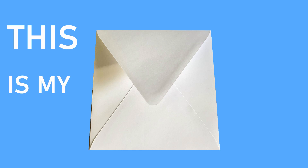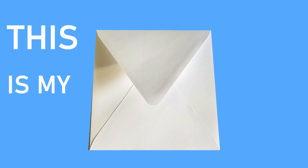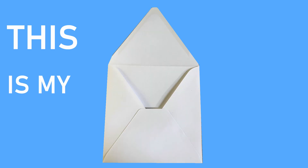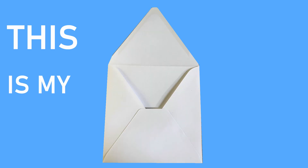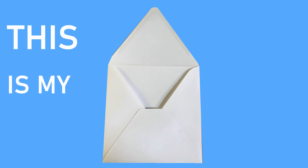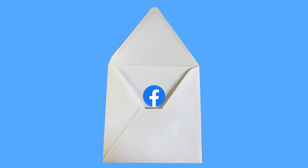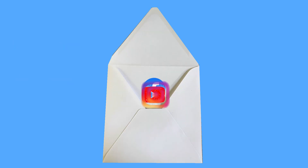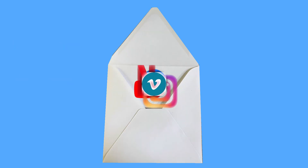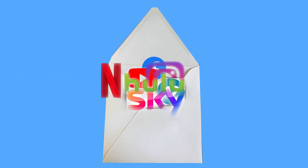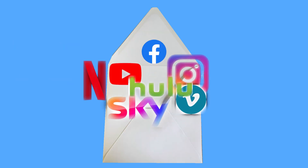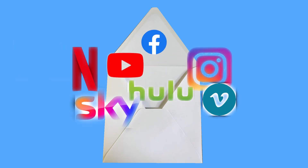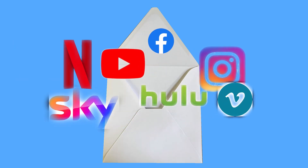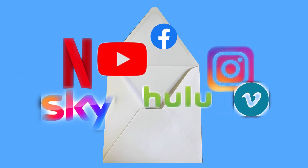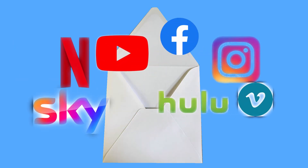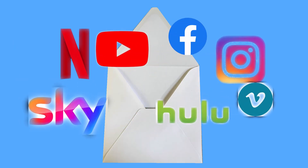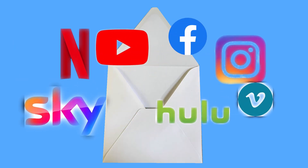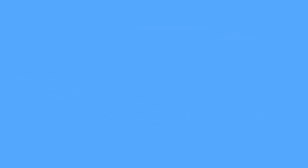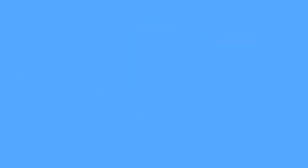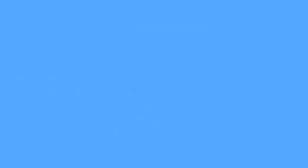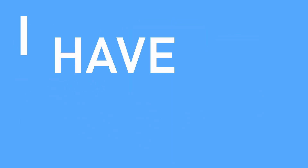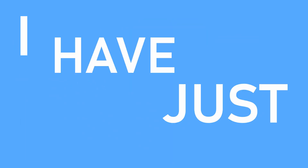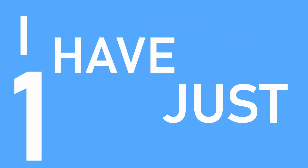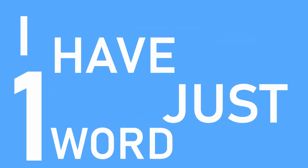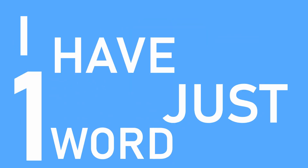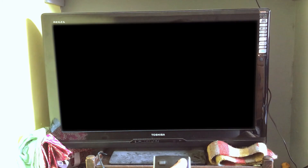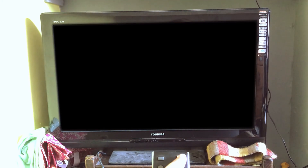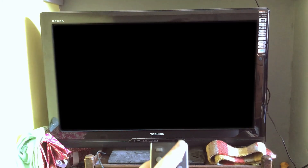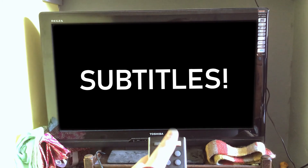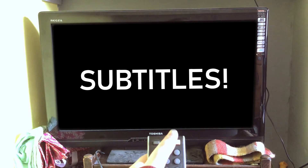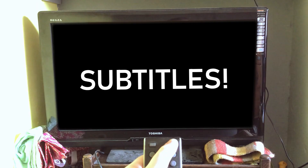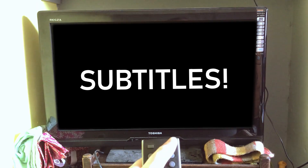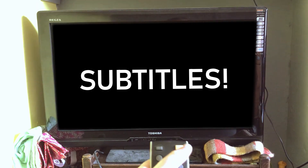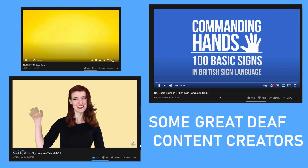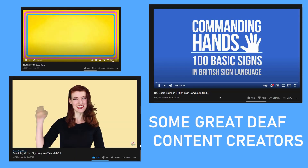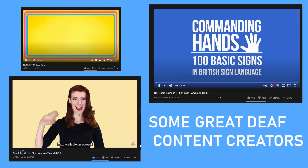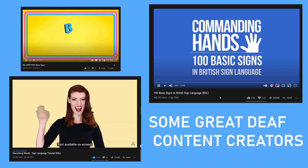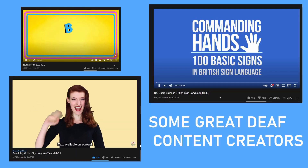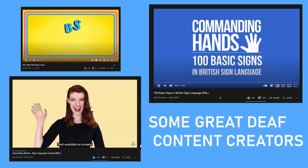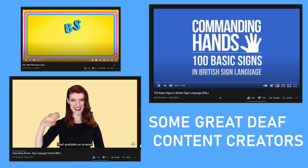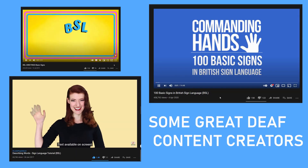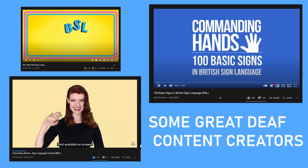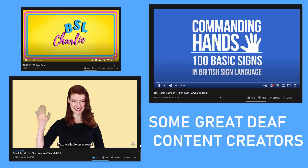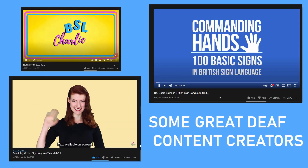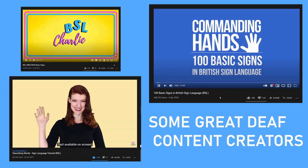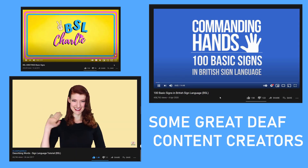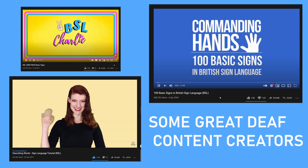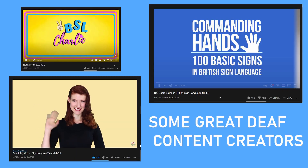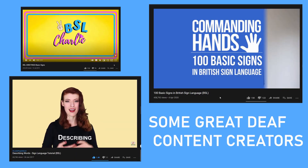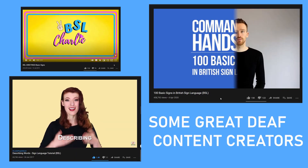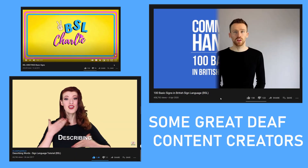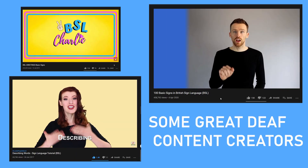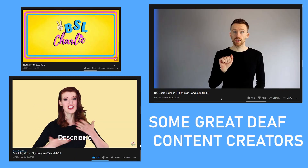This is my open letter to all content careers and all platforms. I have just one word, subtitles. They are so important not only for the Deaf community,